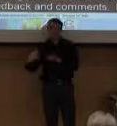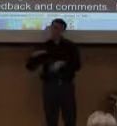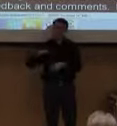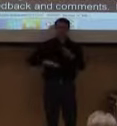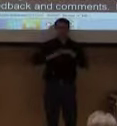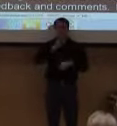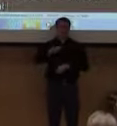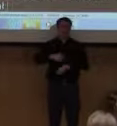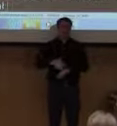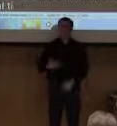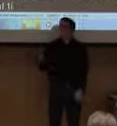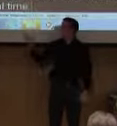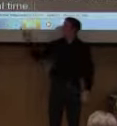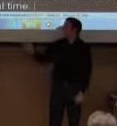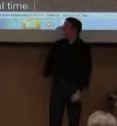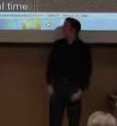time.